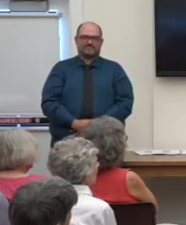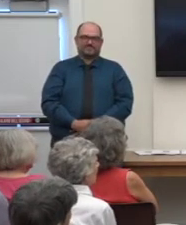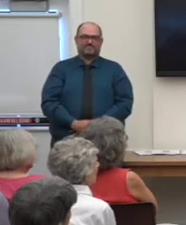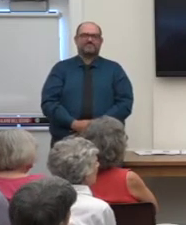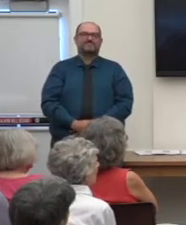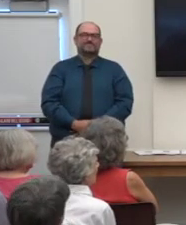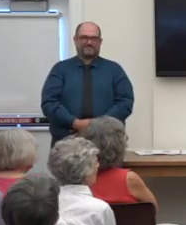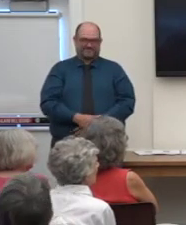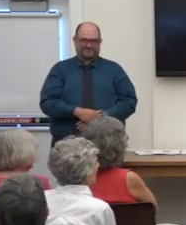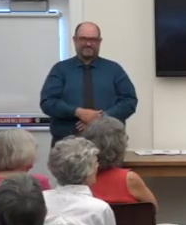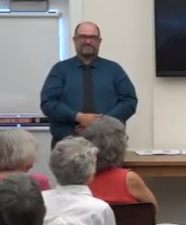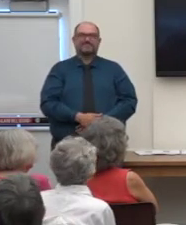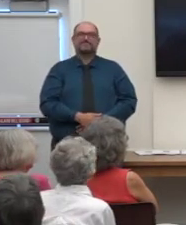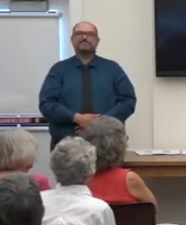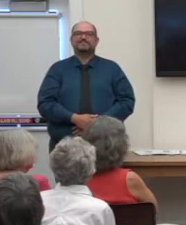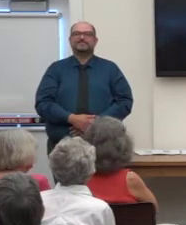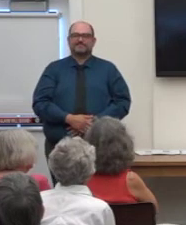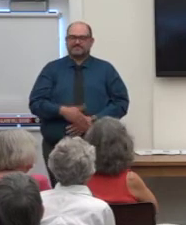baby.